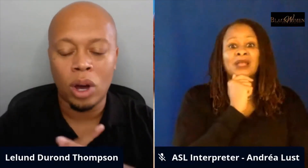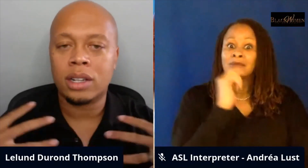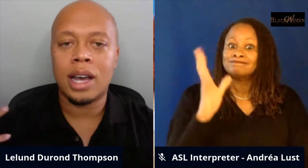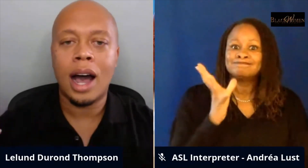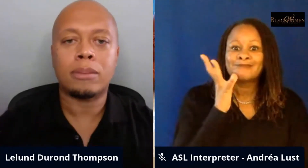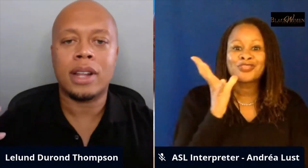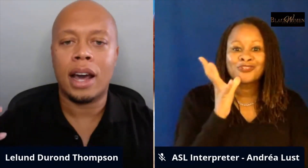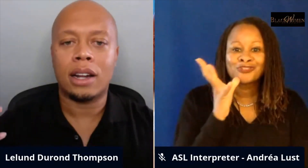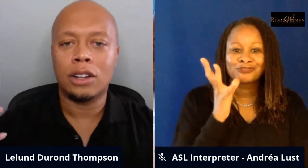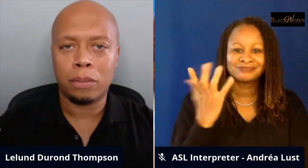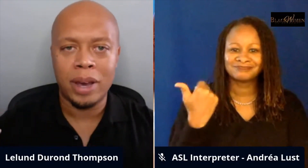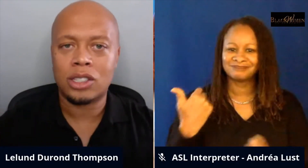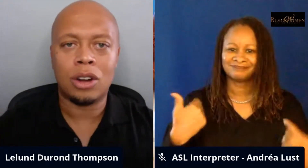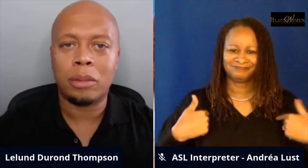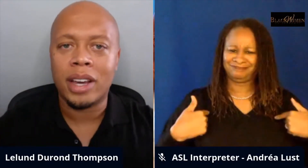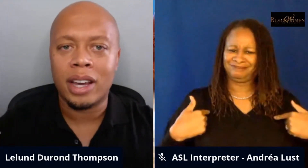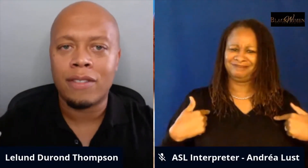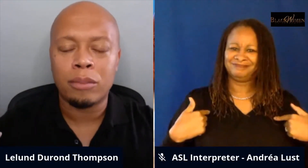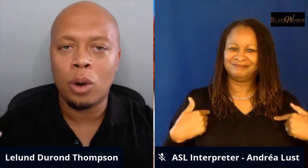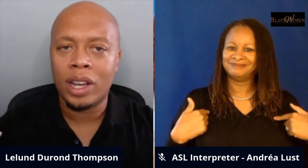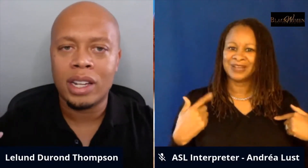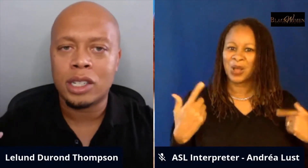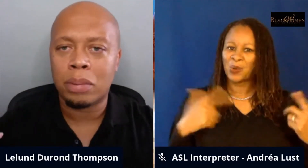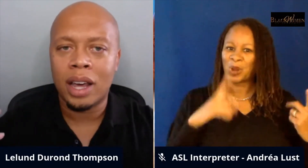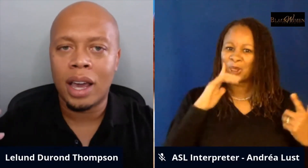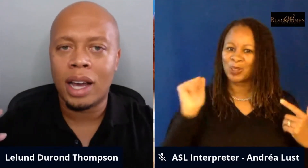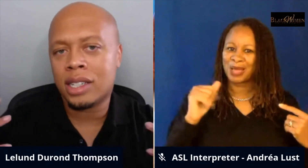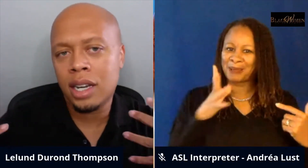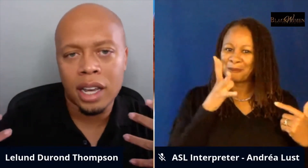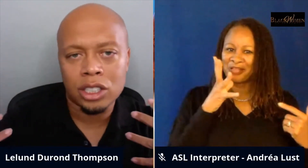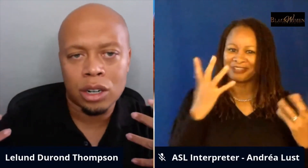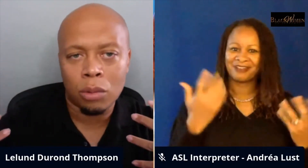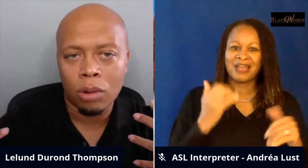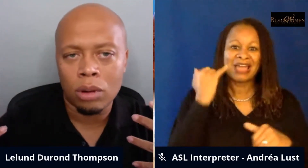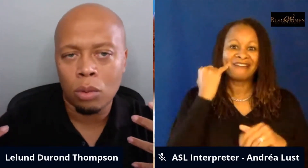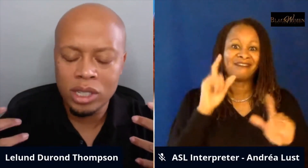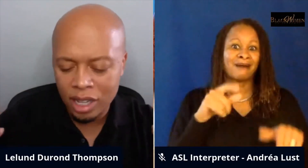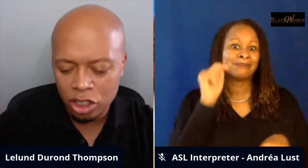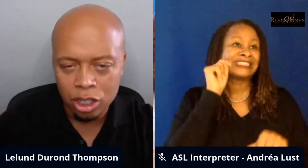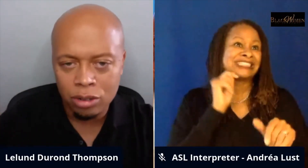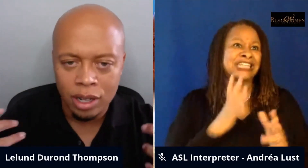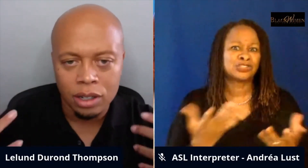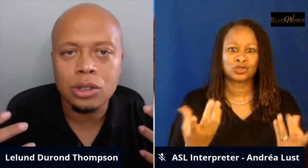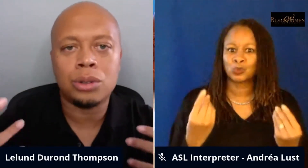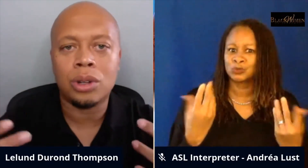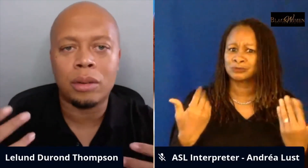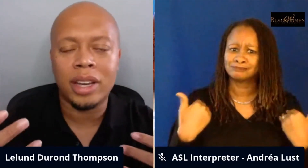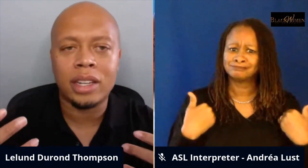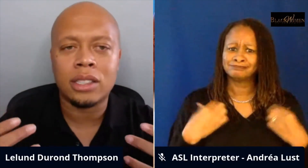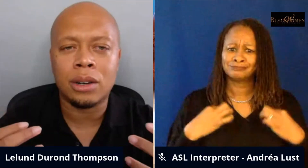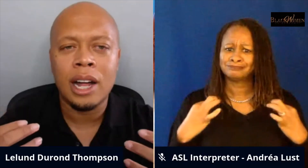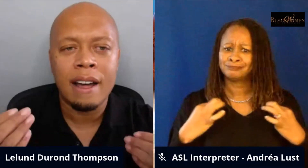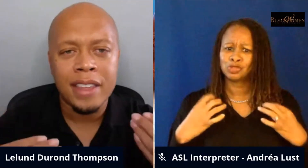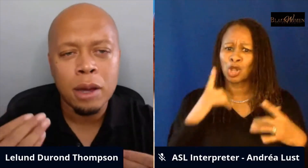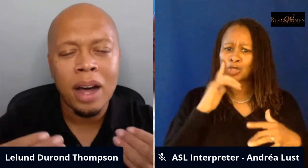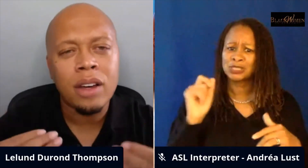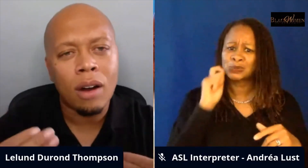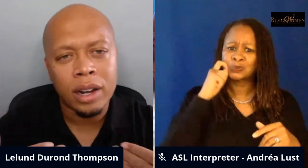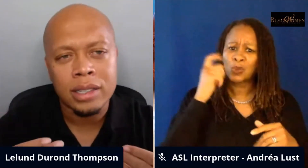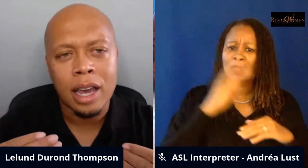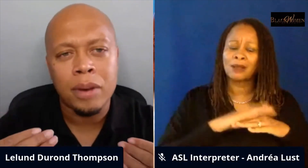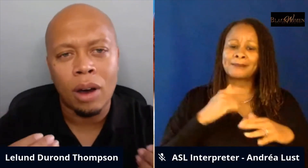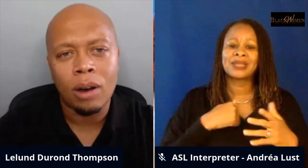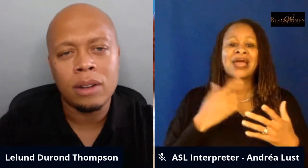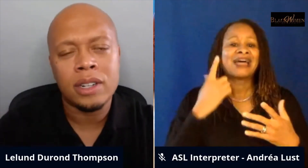mother, what are the tops that look best on me? If I'm going in to play a teenager, what's that shirt that looks cool on me? So think about